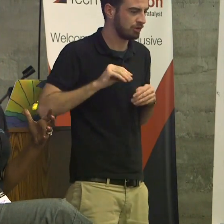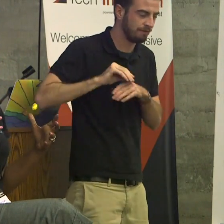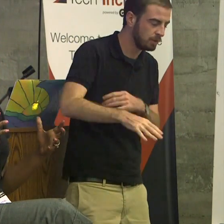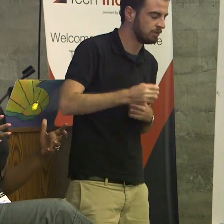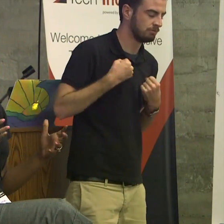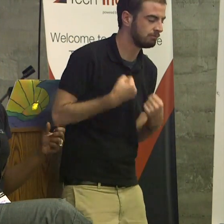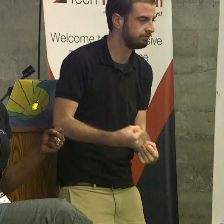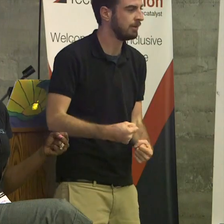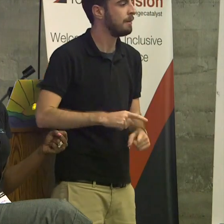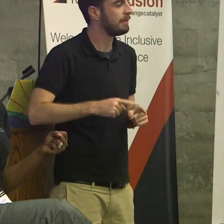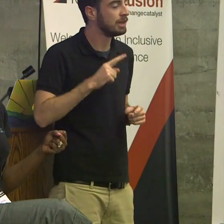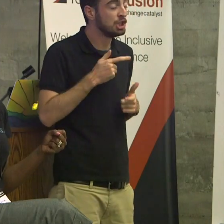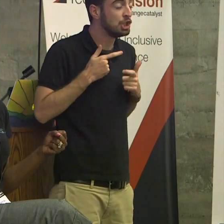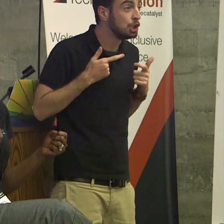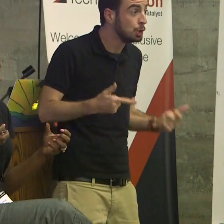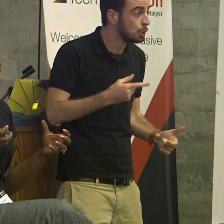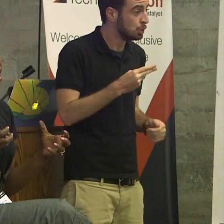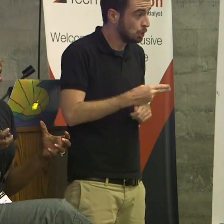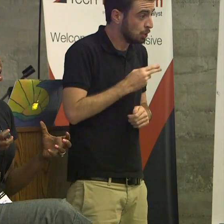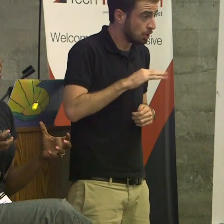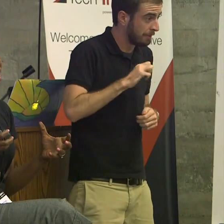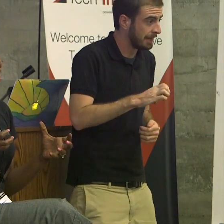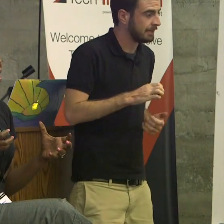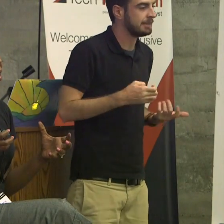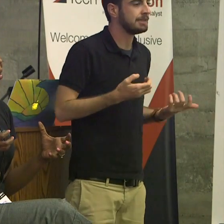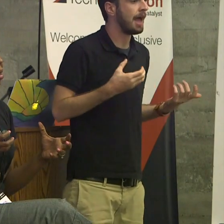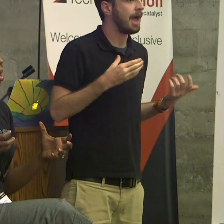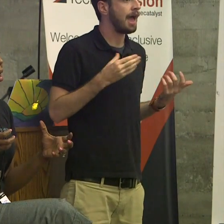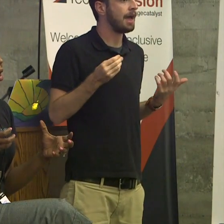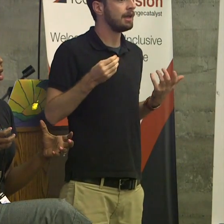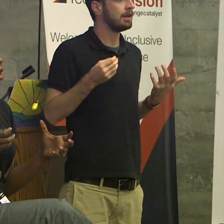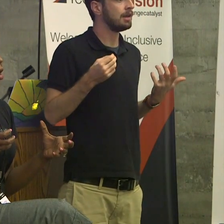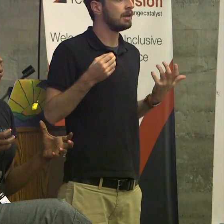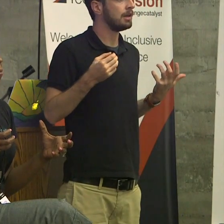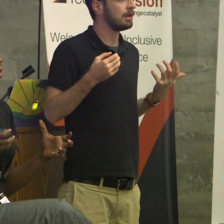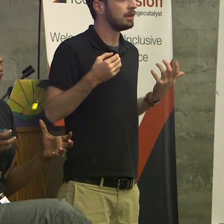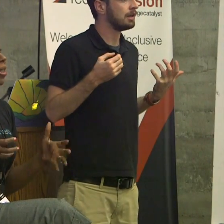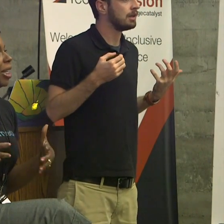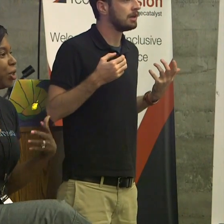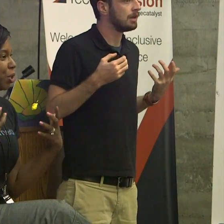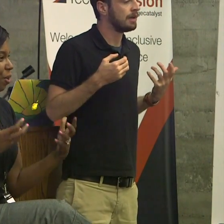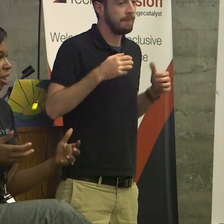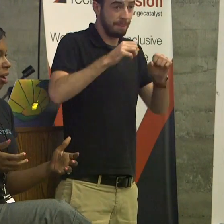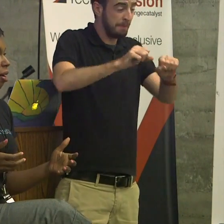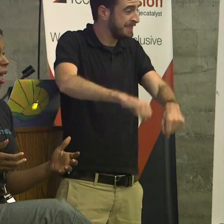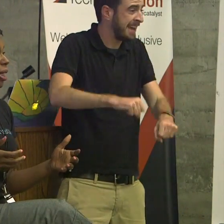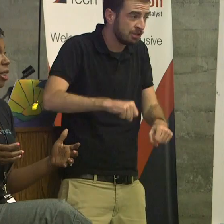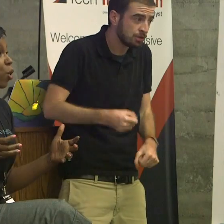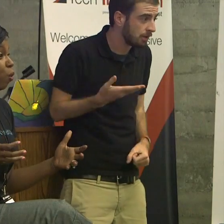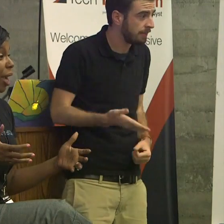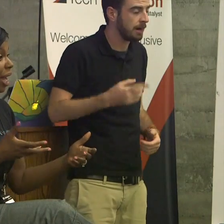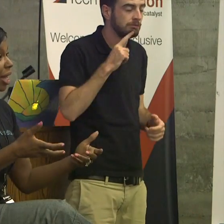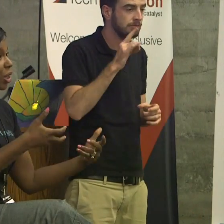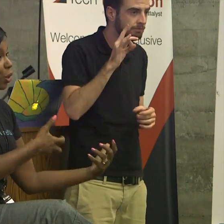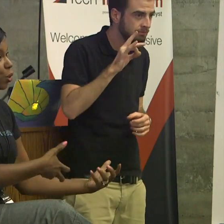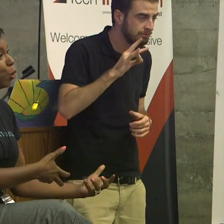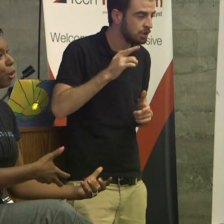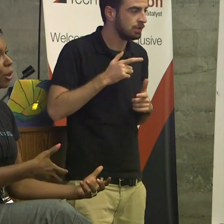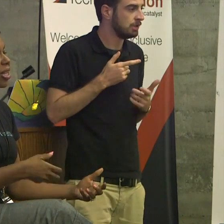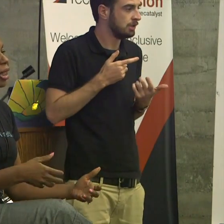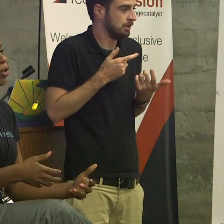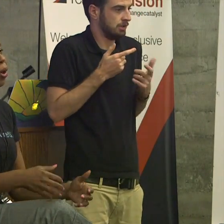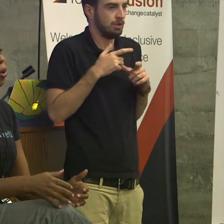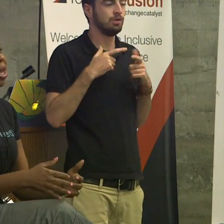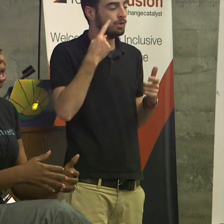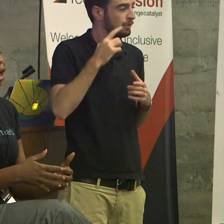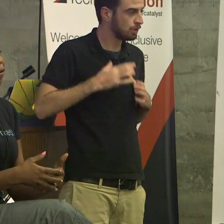is a huge user base, and the potential there is great as